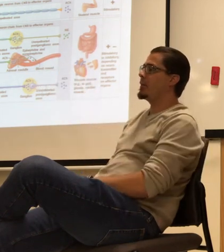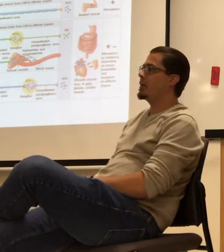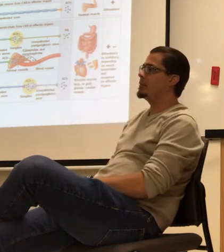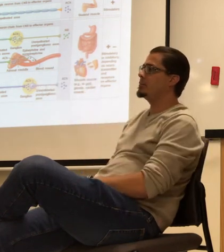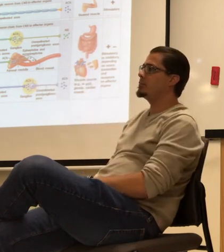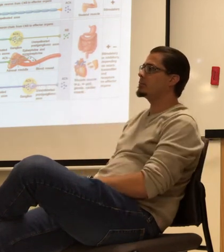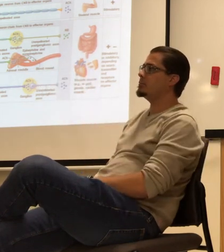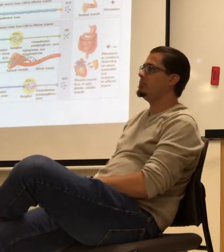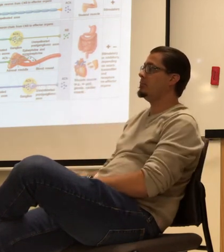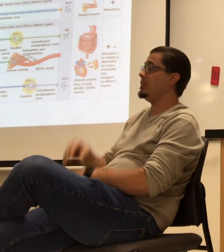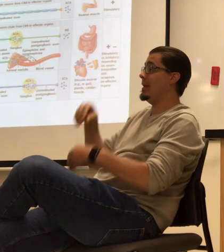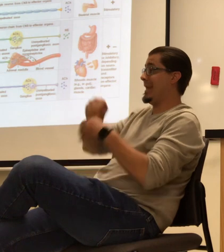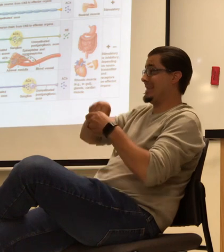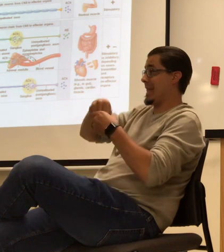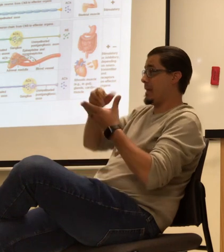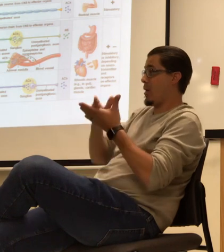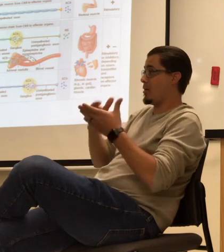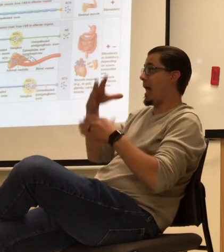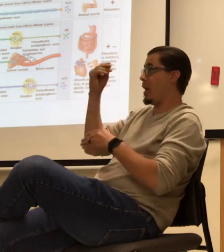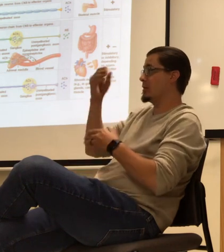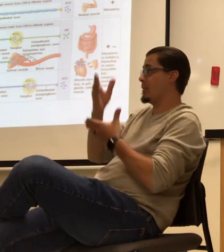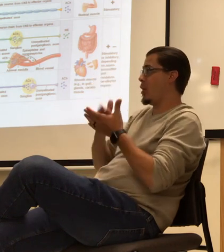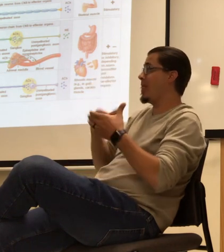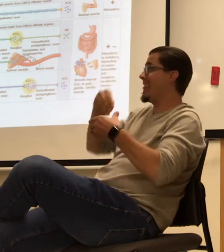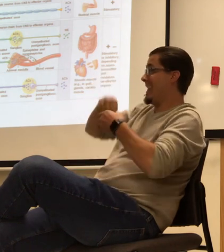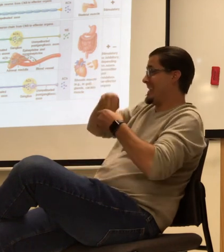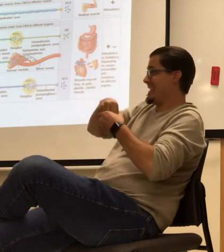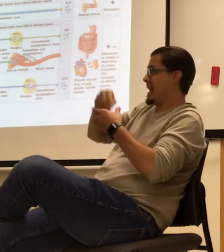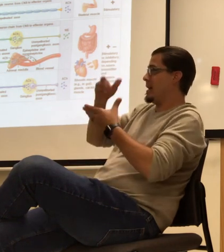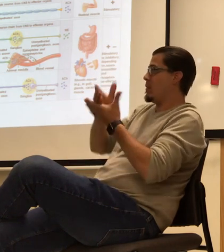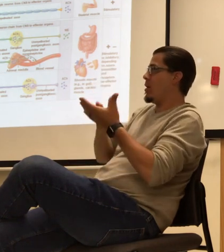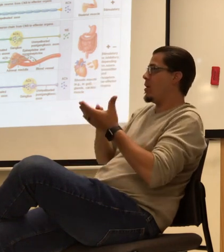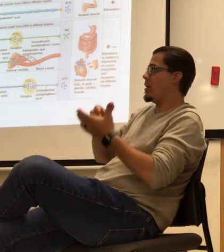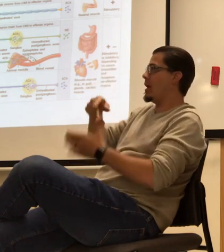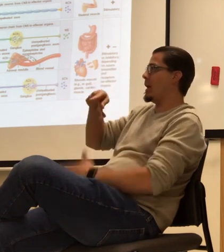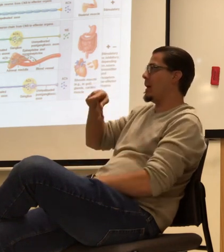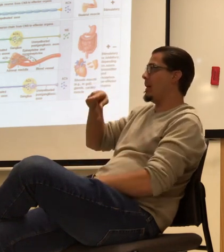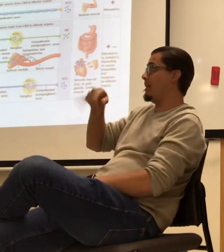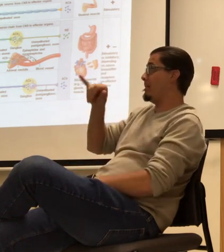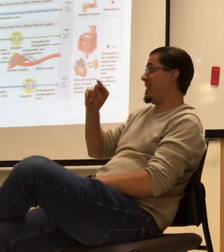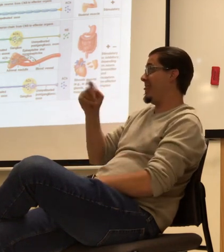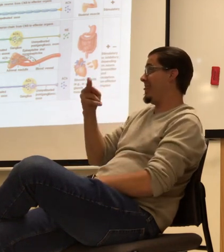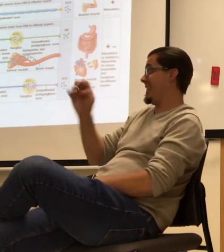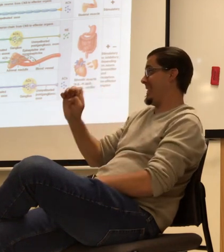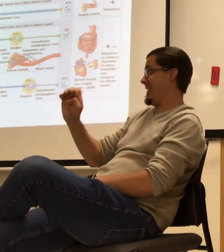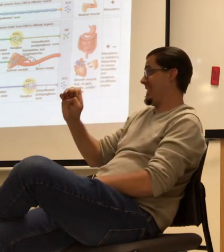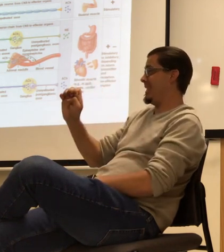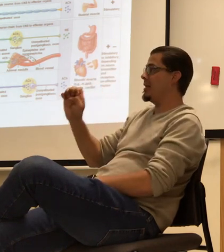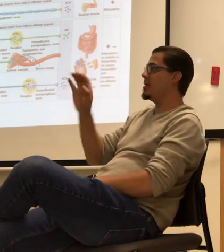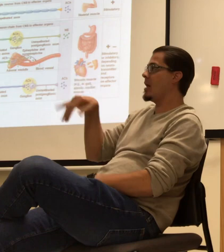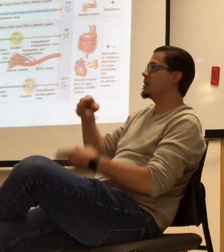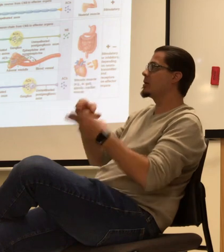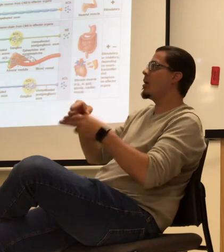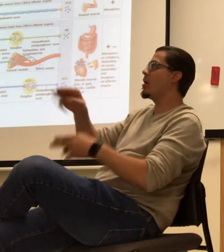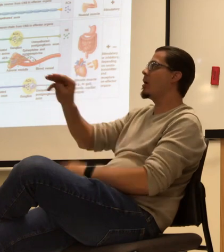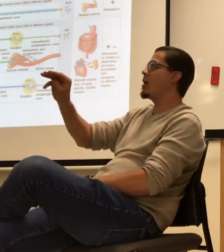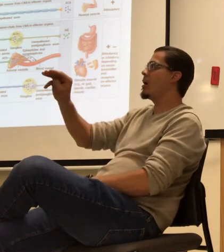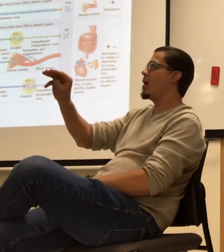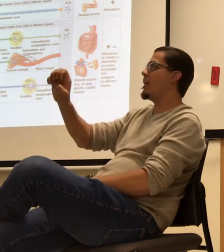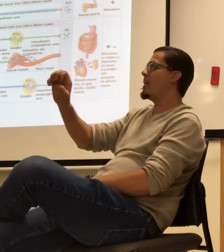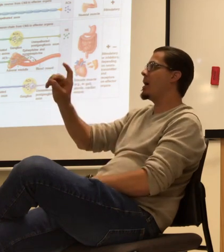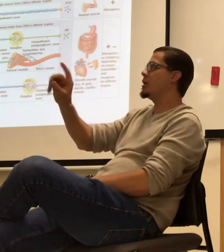There's an inside part and an outside part. You know, the inside part, the pithy part, is the medulla.